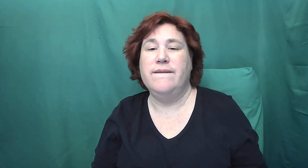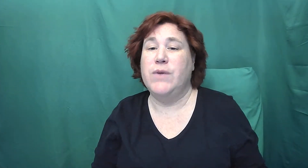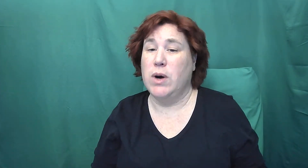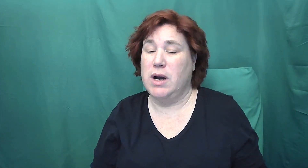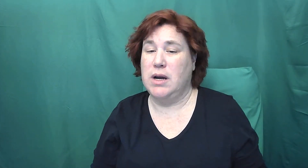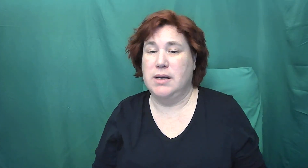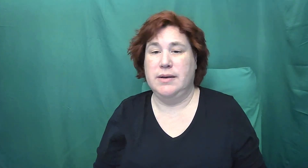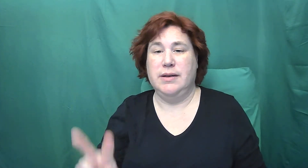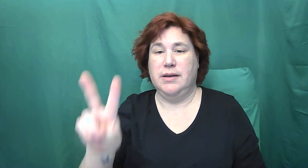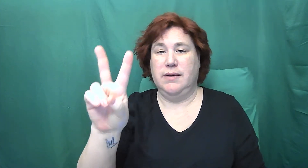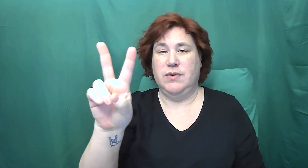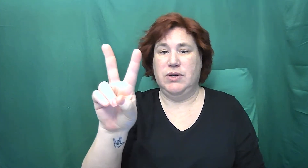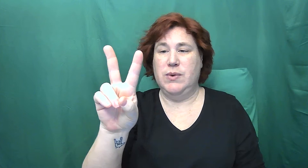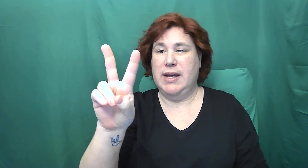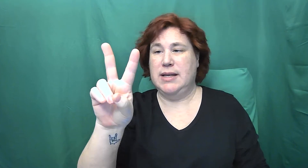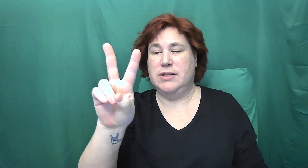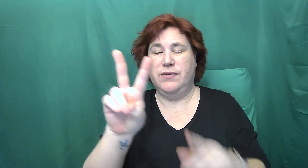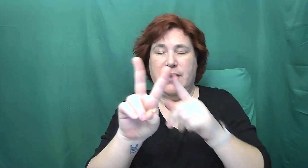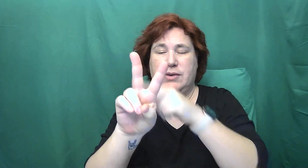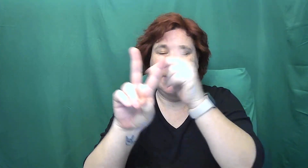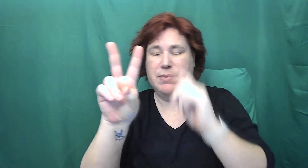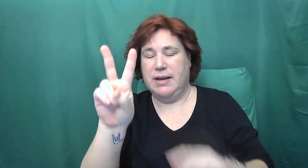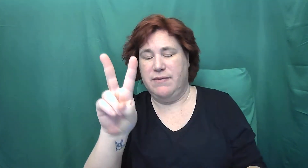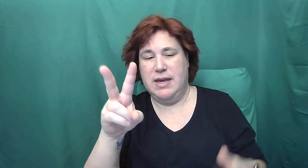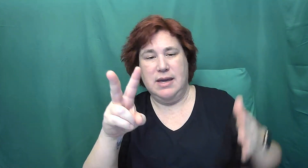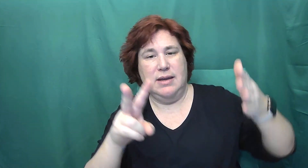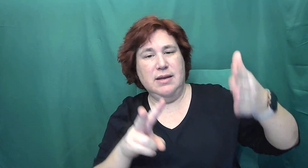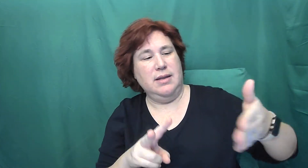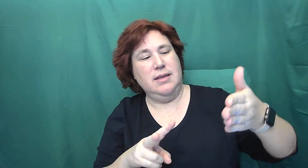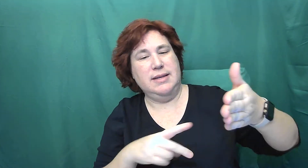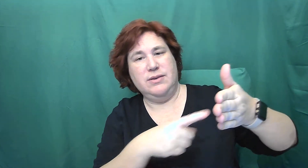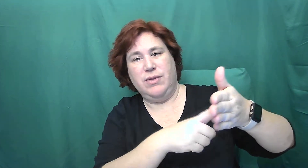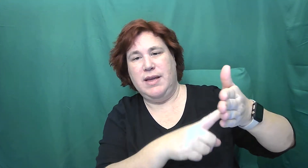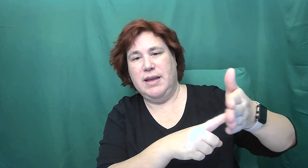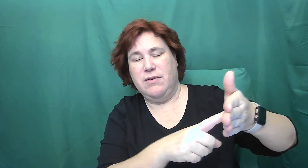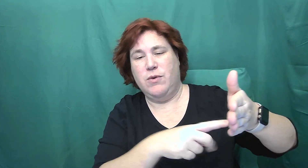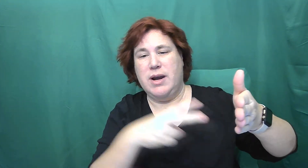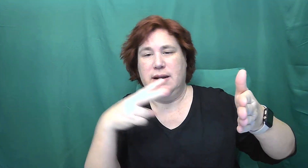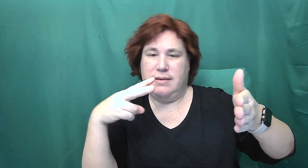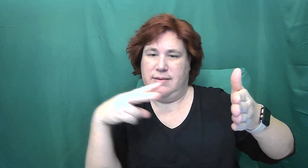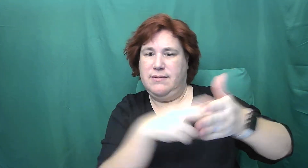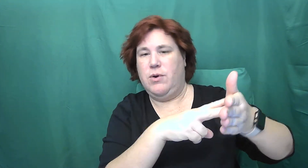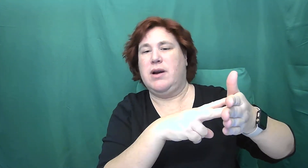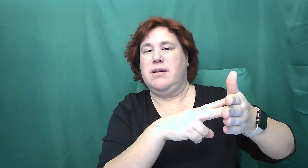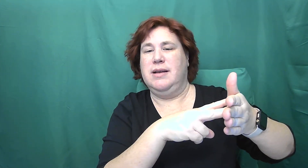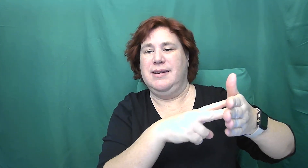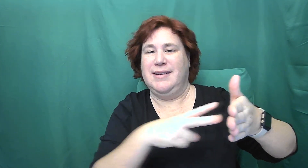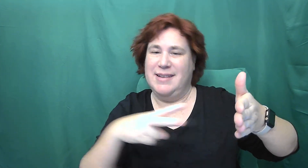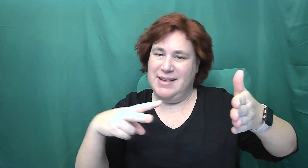Fork. Two fingers up like a V. This is your thing that you're forking. Fork.